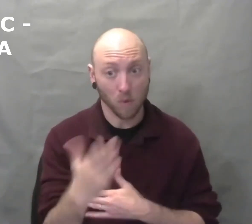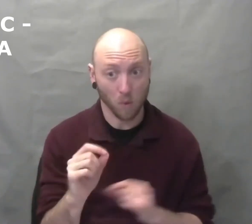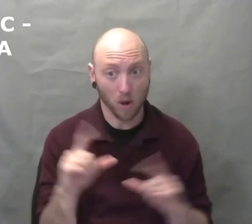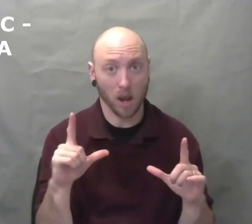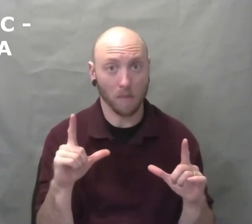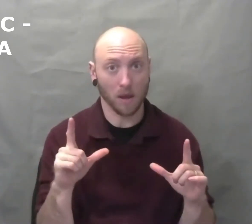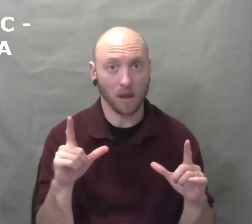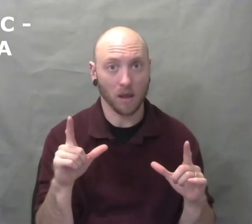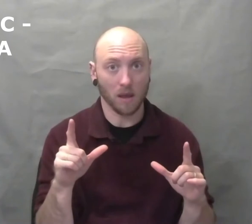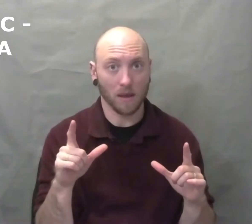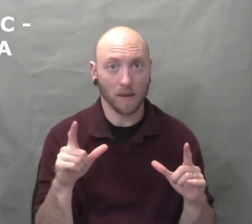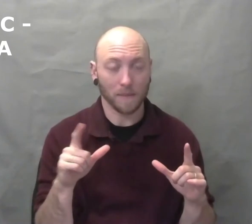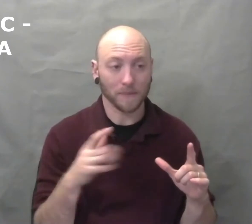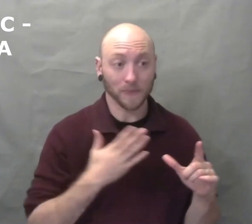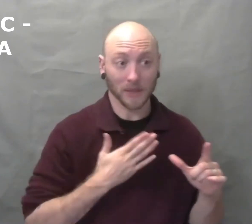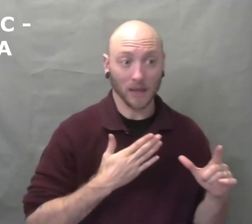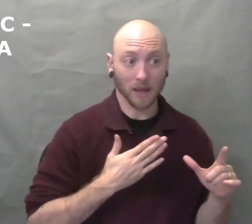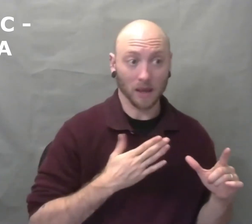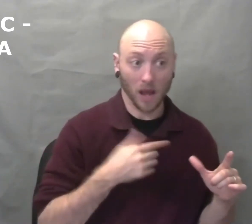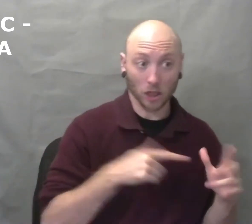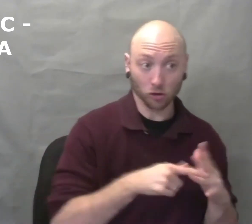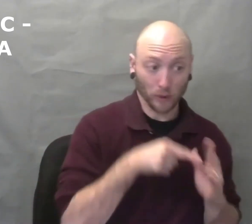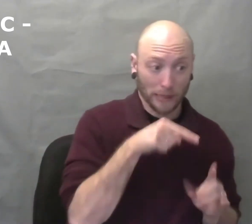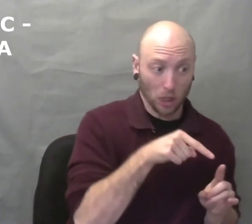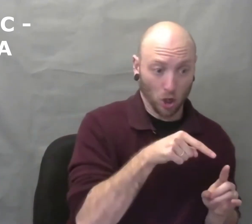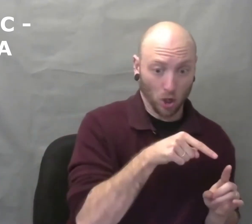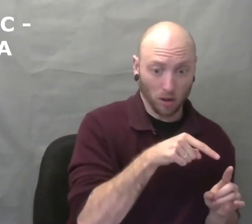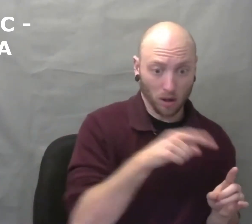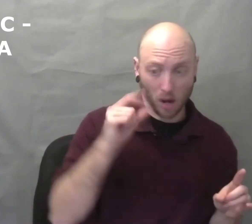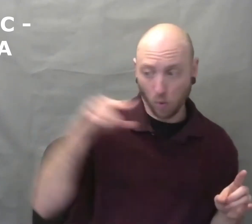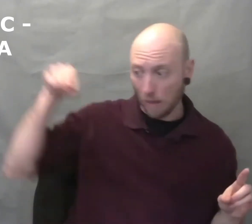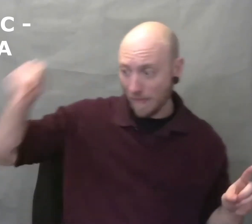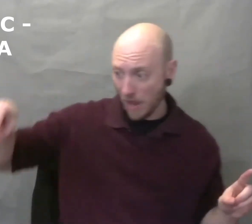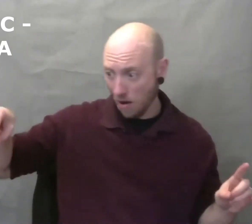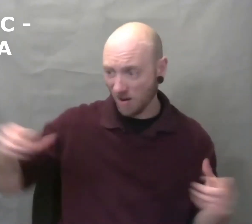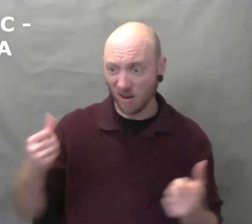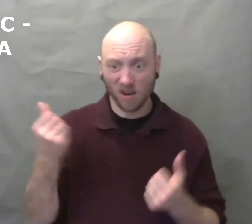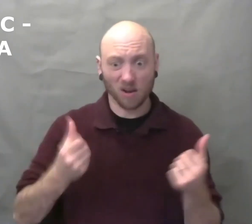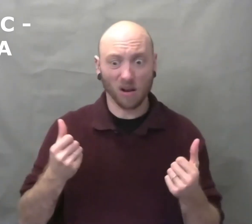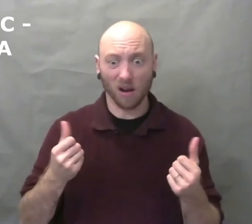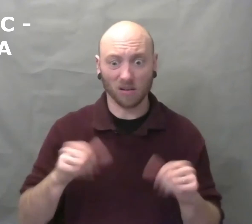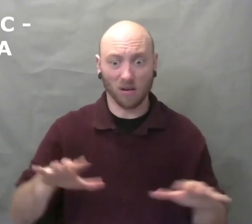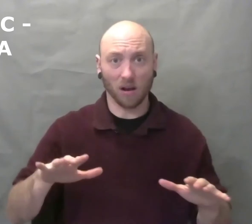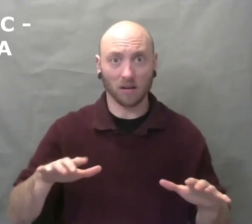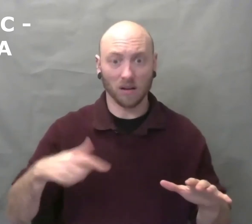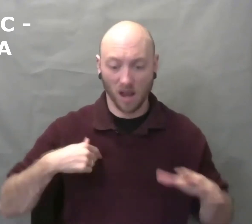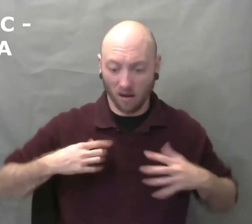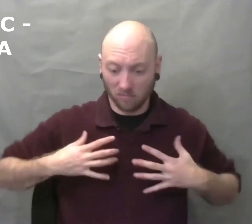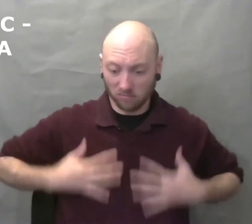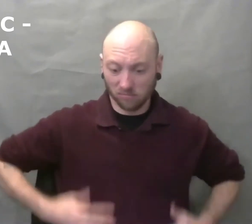across the street from the complex I started at. My car was stolen by my friends. I was soaking wet. Have no recollection of the night until they